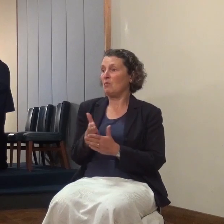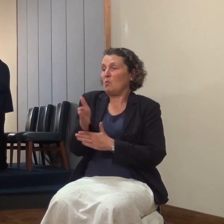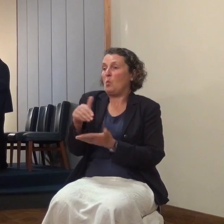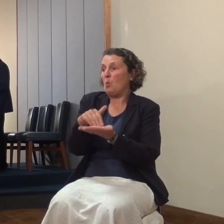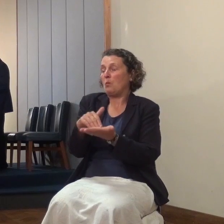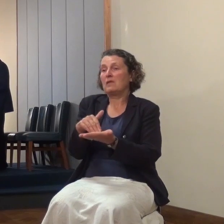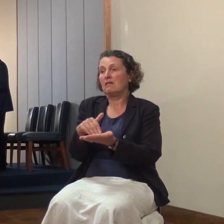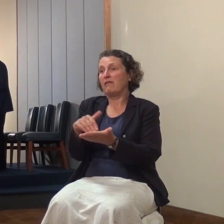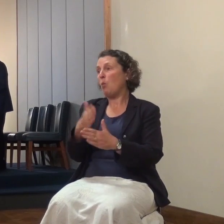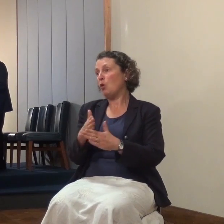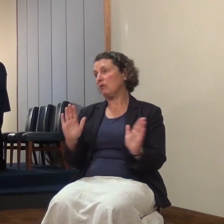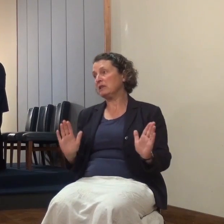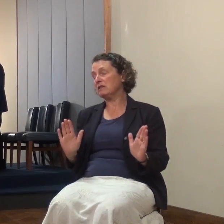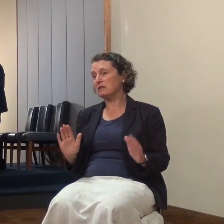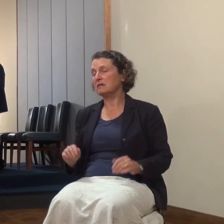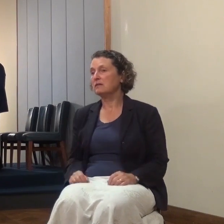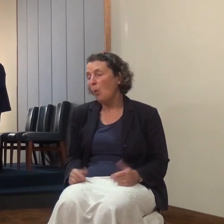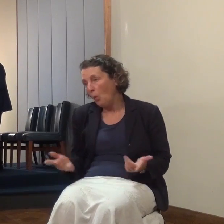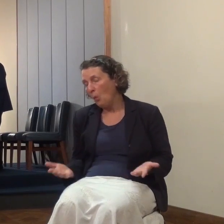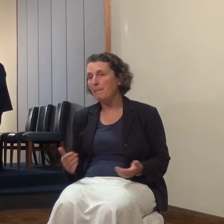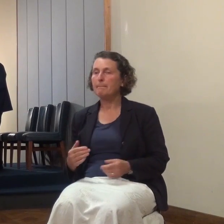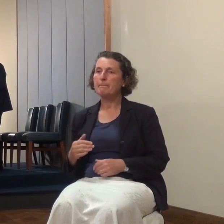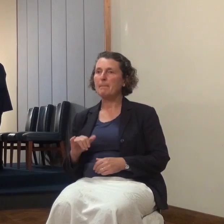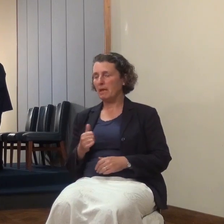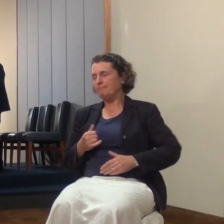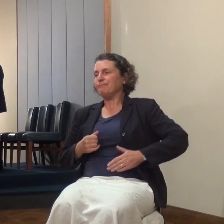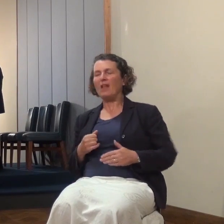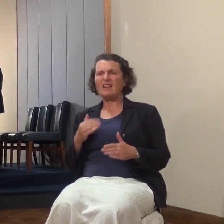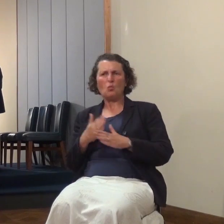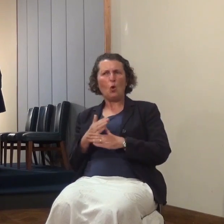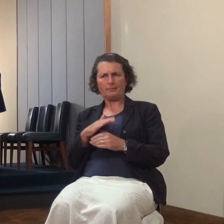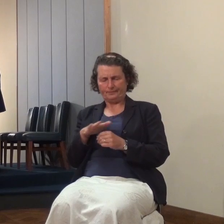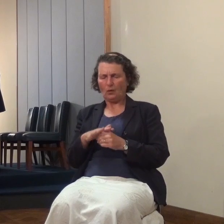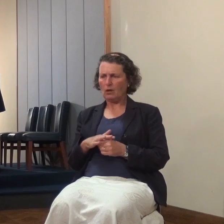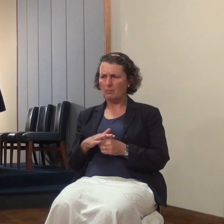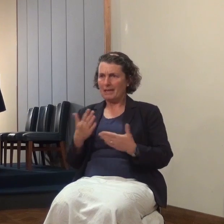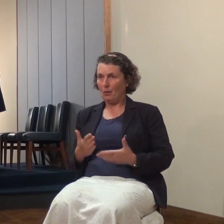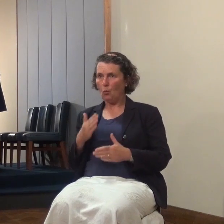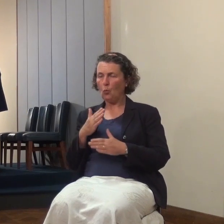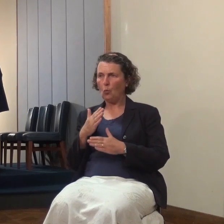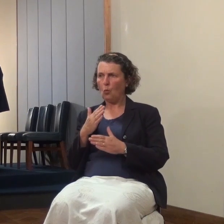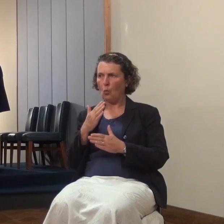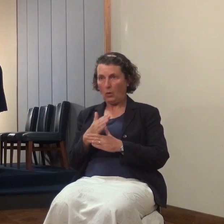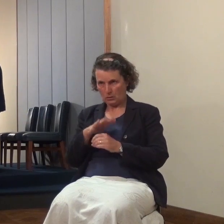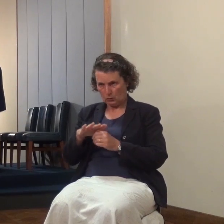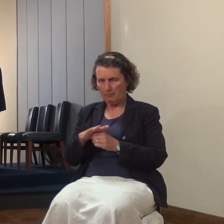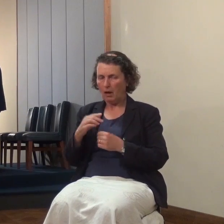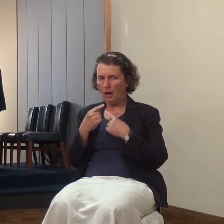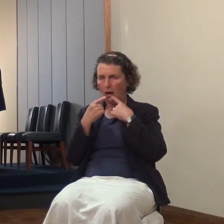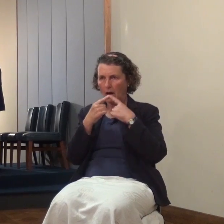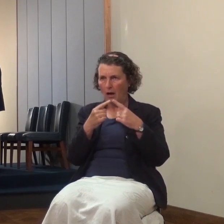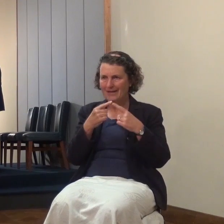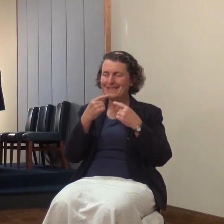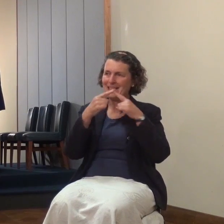which follows as a result of our spoken testimony. Perhaps we explained to somebody the way of the gospel, or